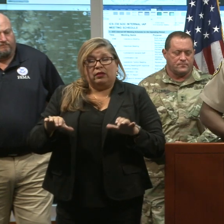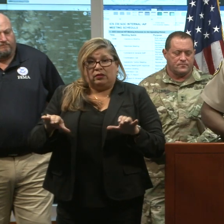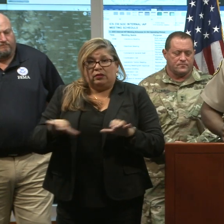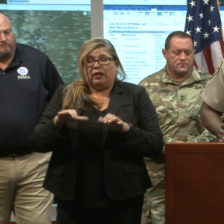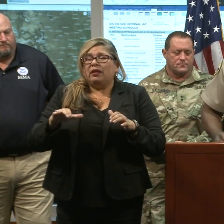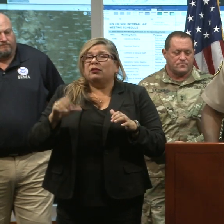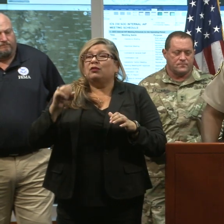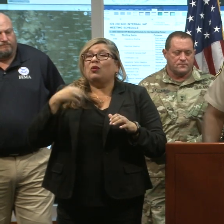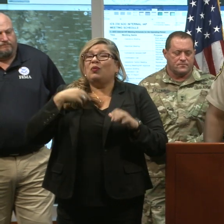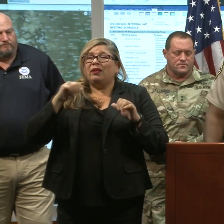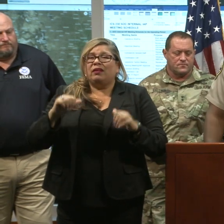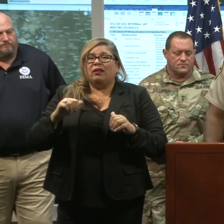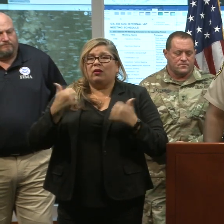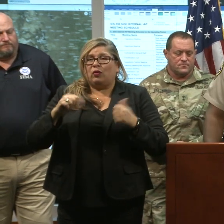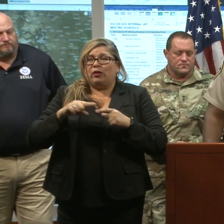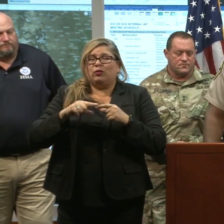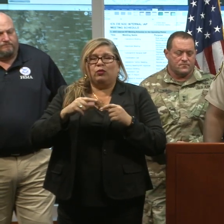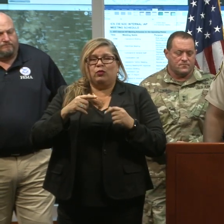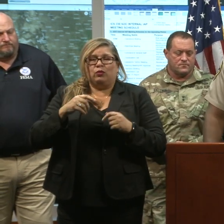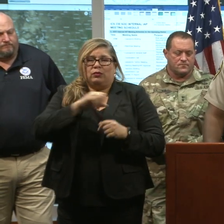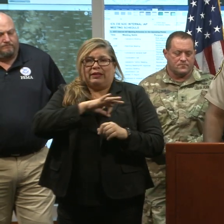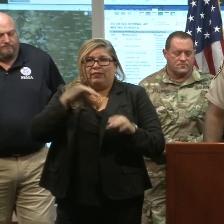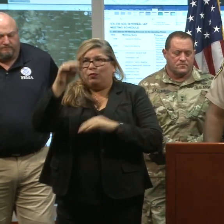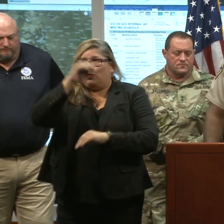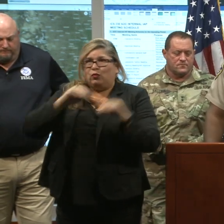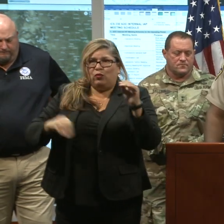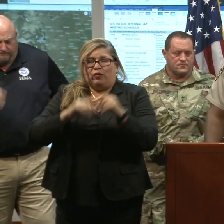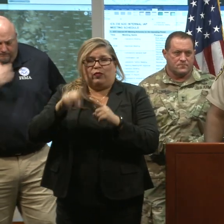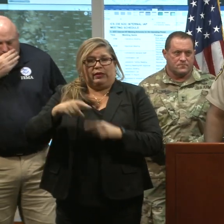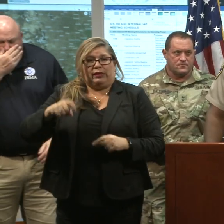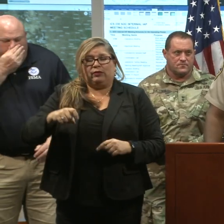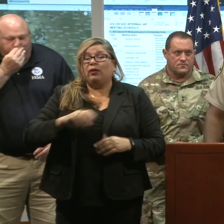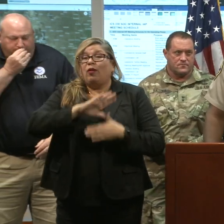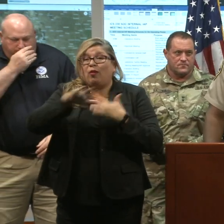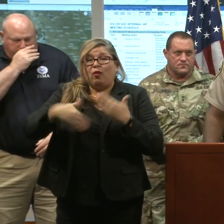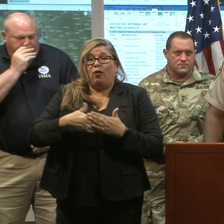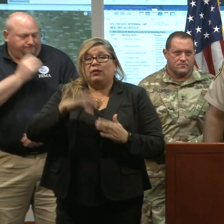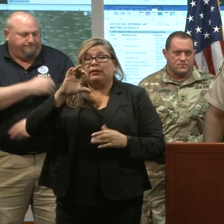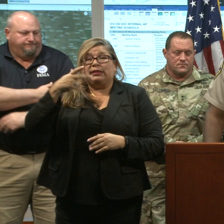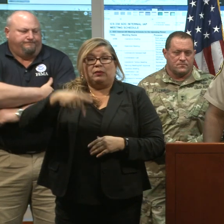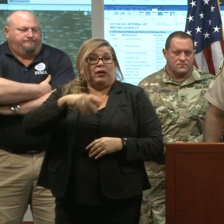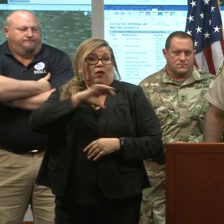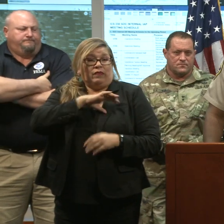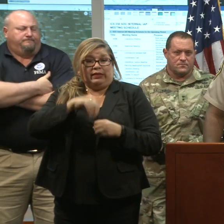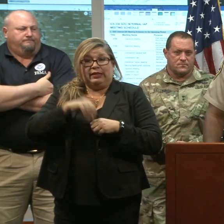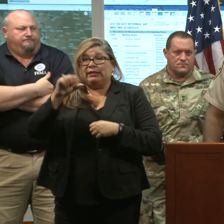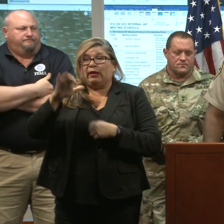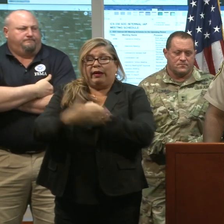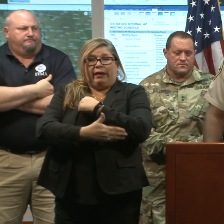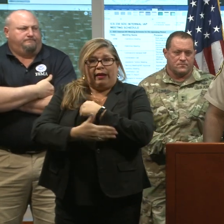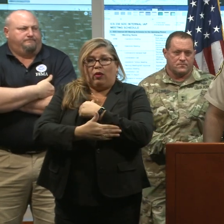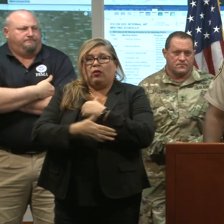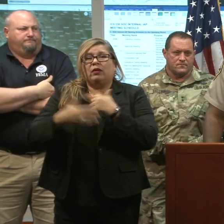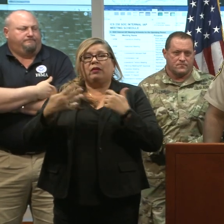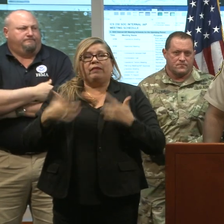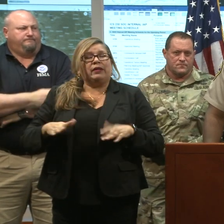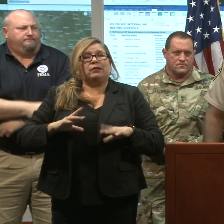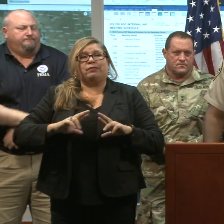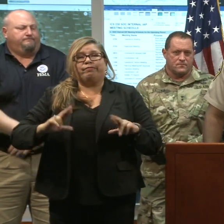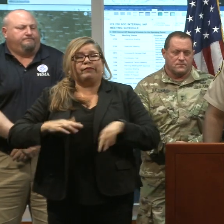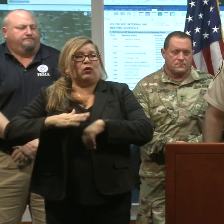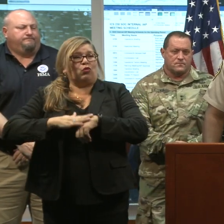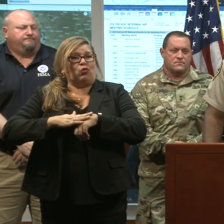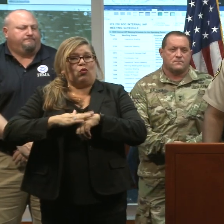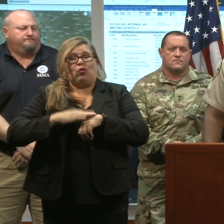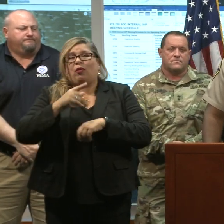around more easily, here, all the CHP offices here in Sacramento County, they've been put on tactical alert. They are all